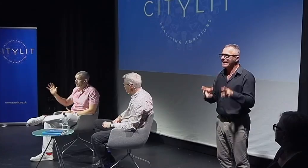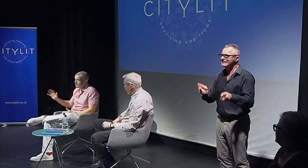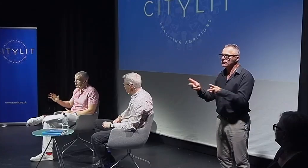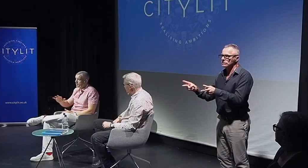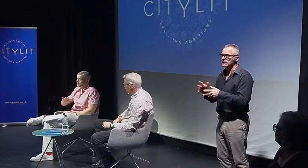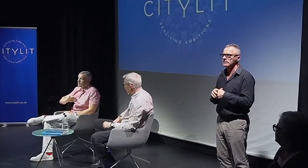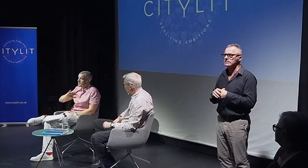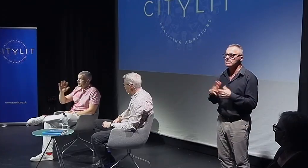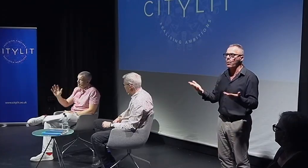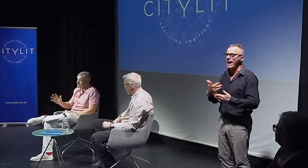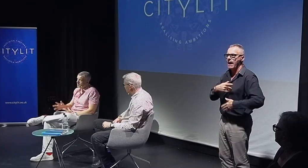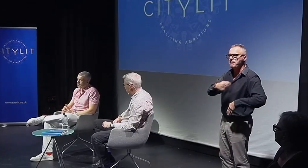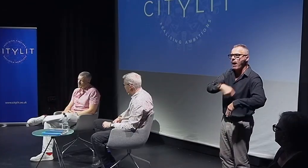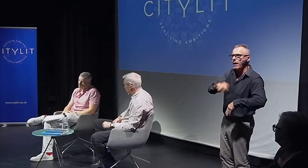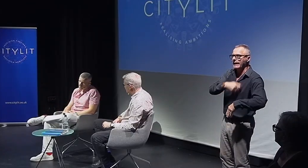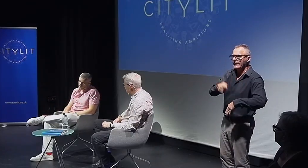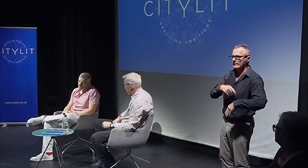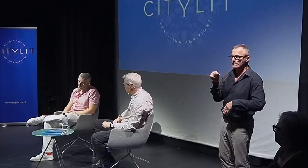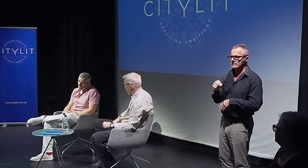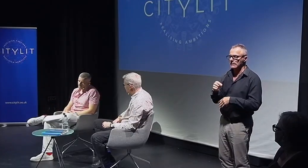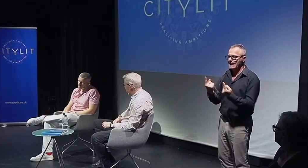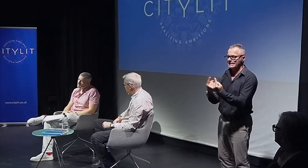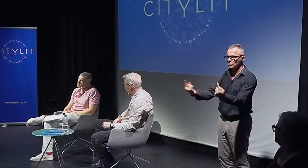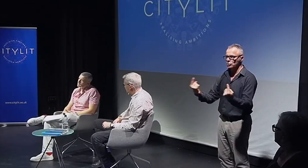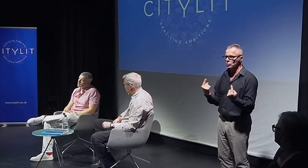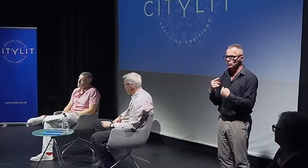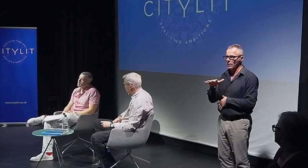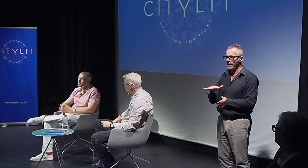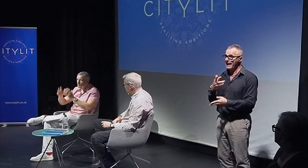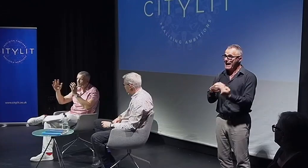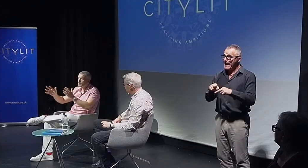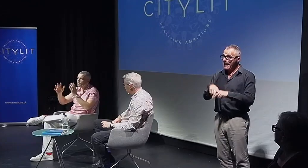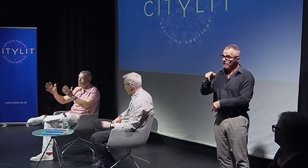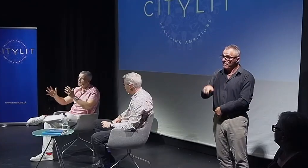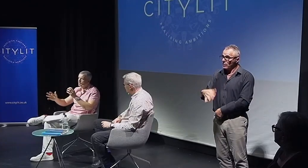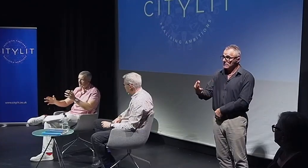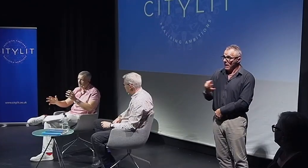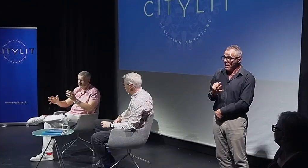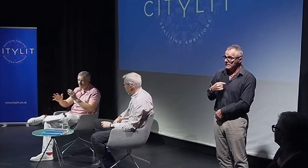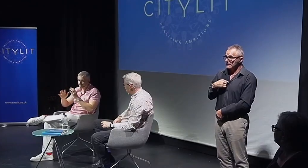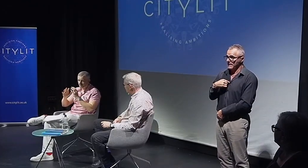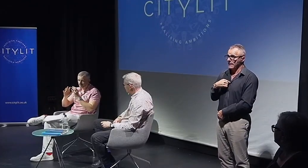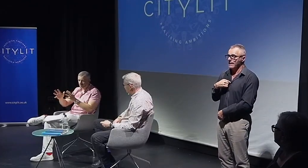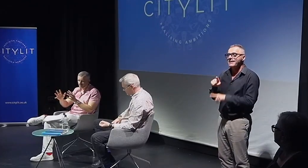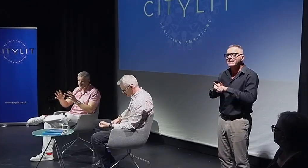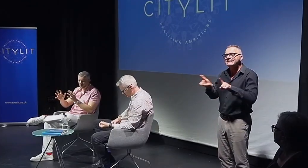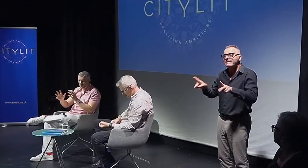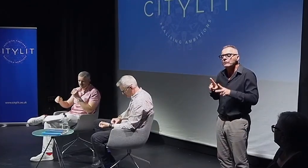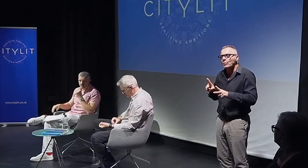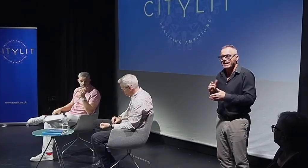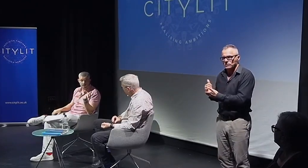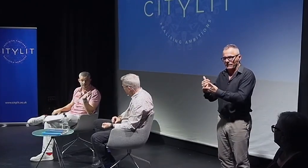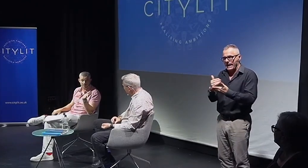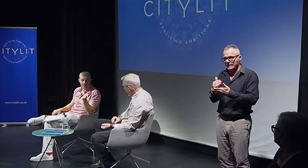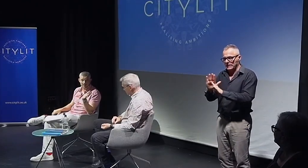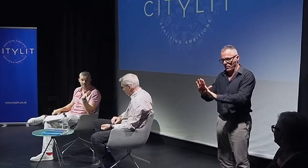incredible print studio, edition making studio. If someone says to me, I mean there's so many different ways of collecting. I'll try and be quick with this.